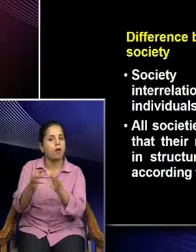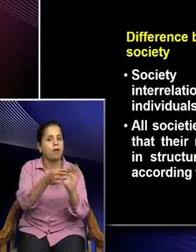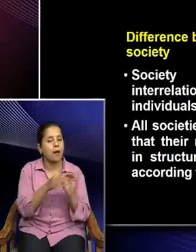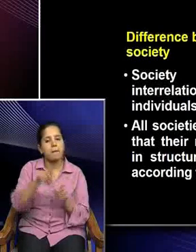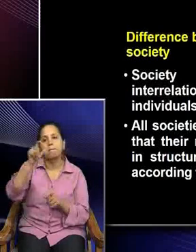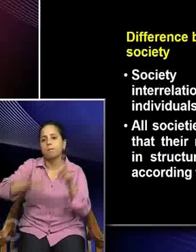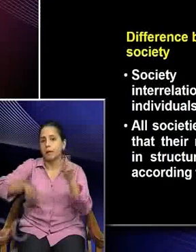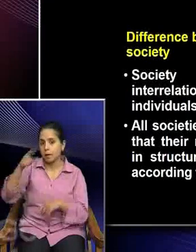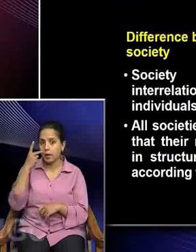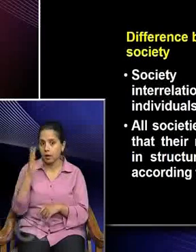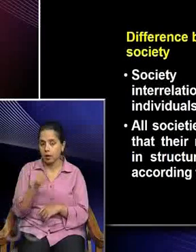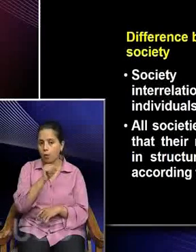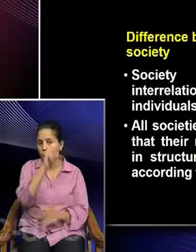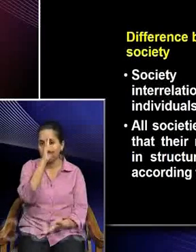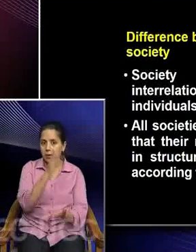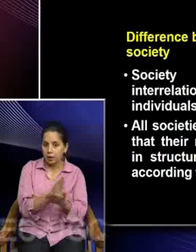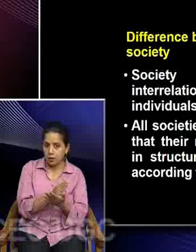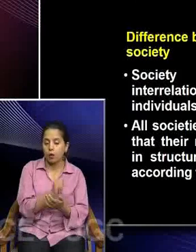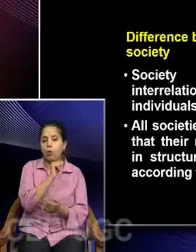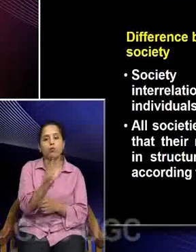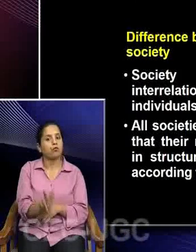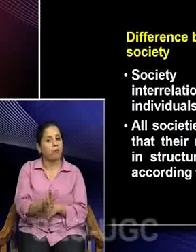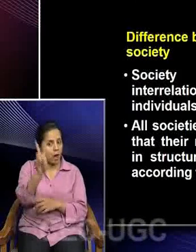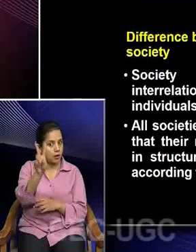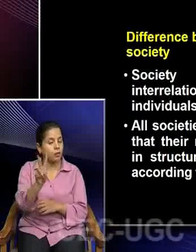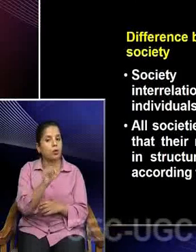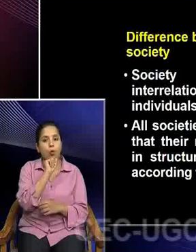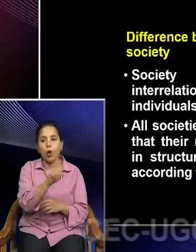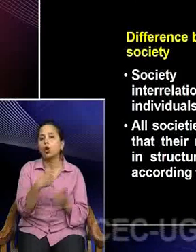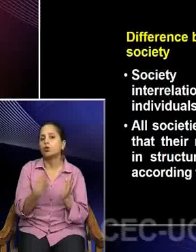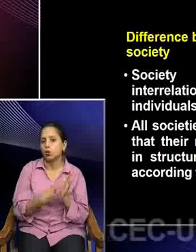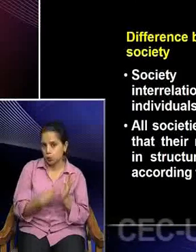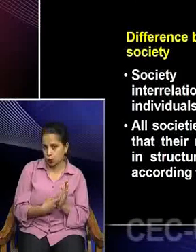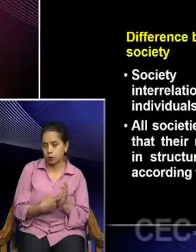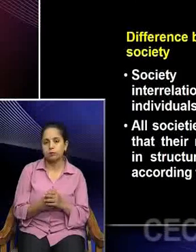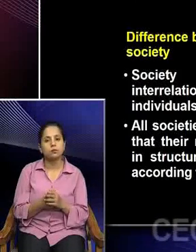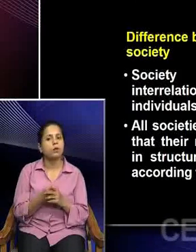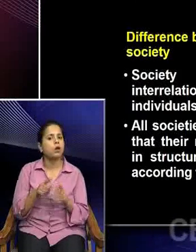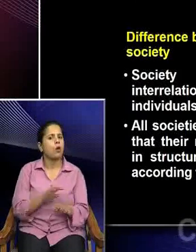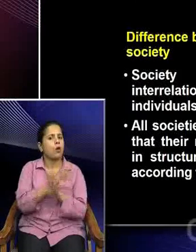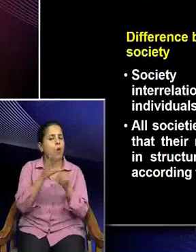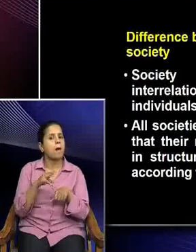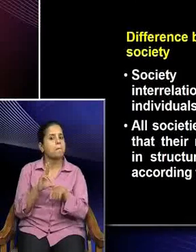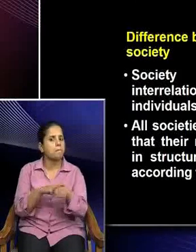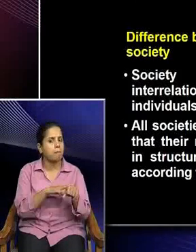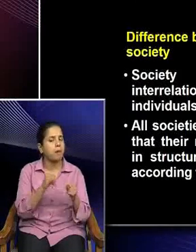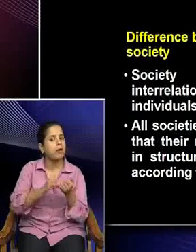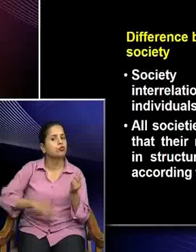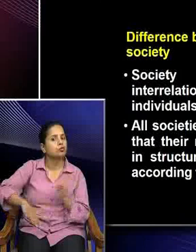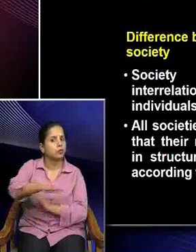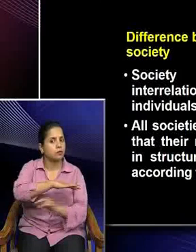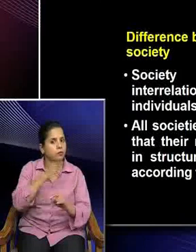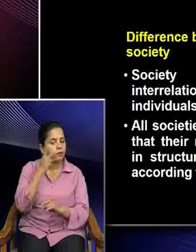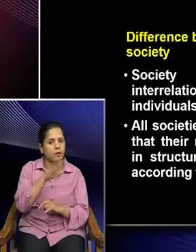people with their beliefs, with their values, with their norms. And all the members of the societies